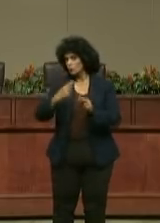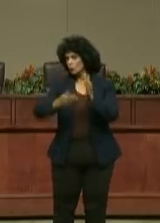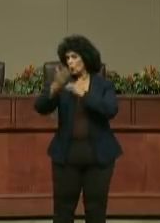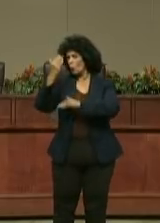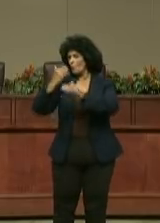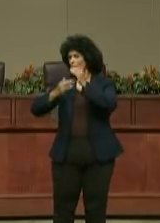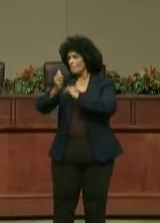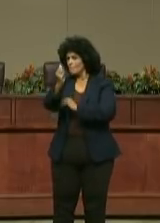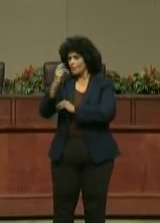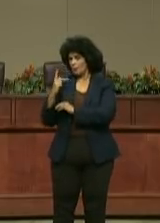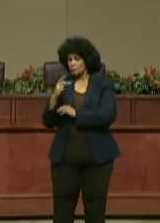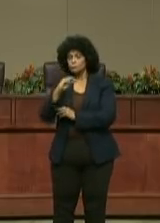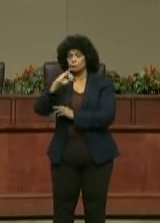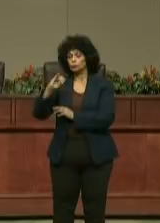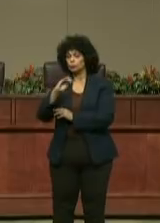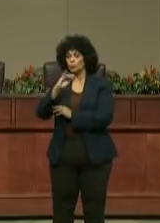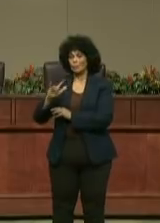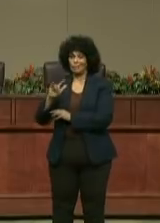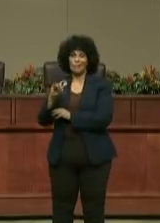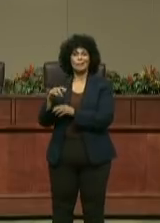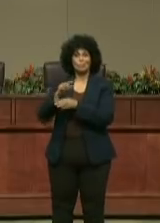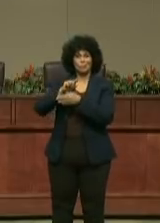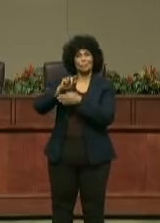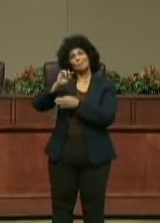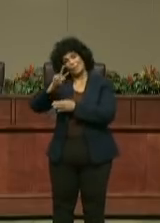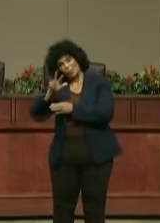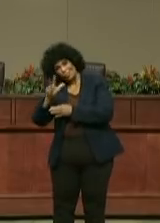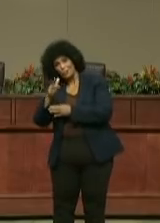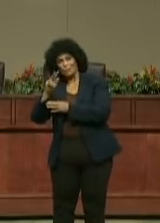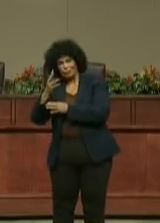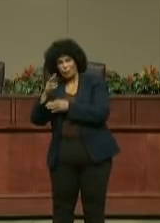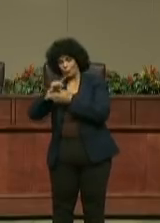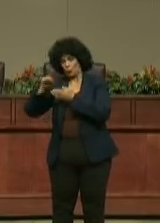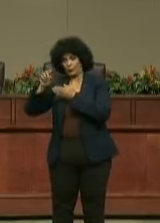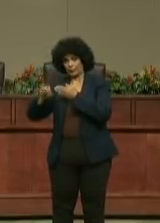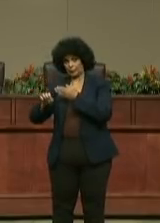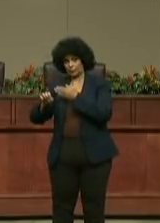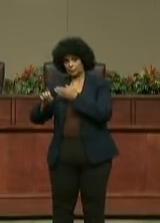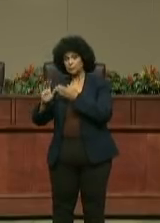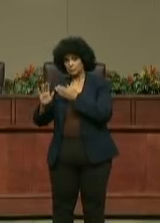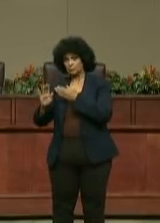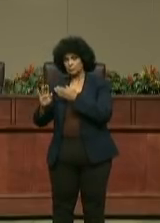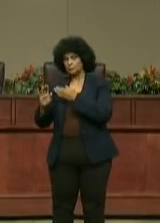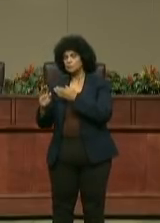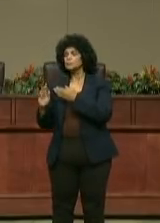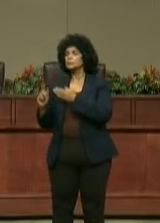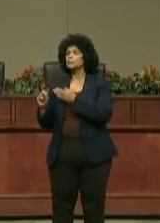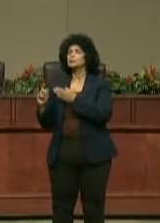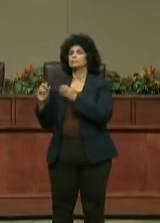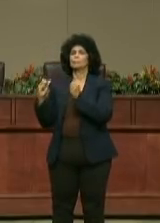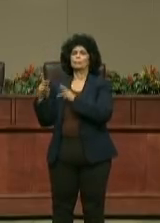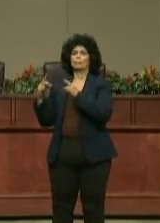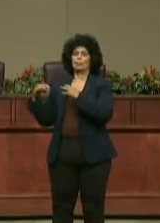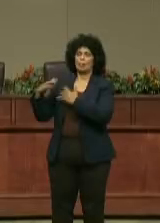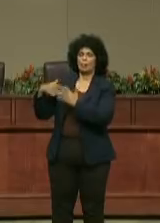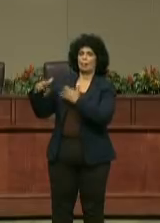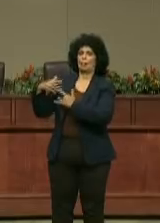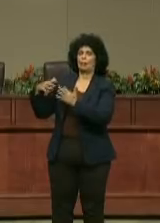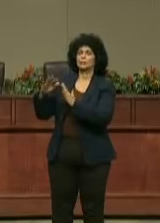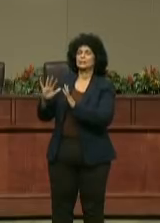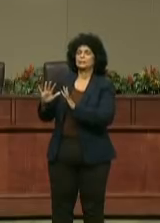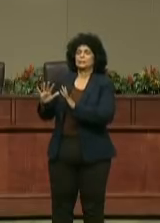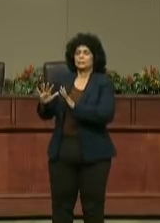Day weekend, this coming Friday would have been 2 weeks since that period of time. And so between now and the next